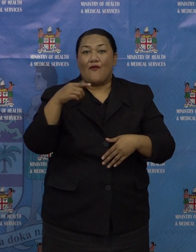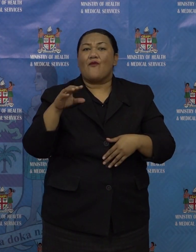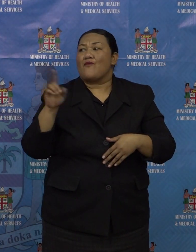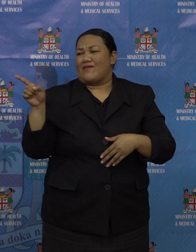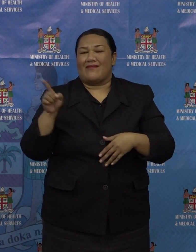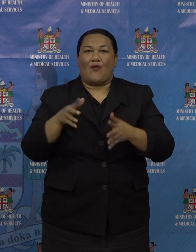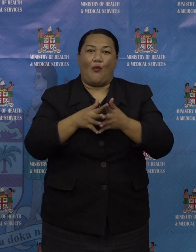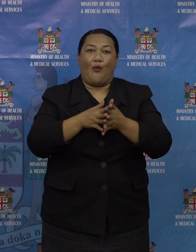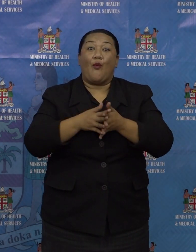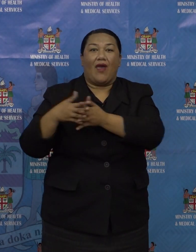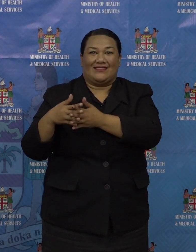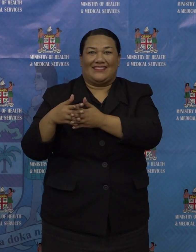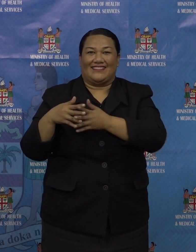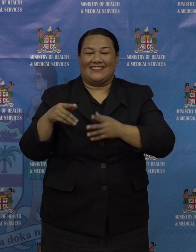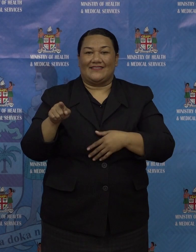from the Western Division.